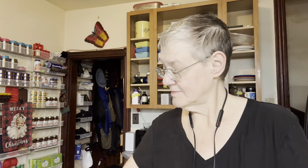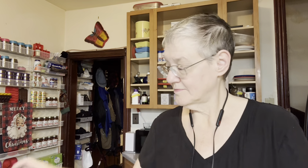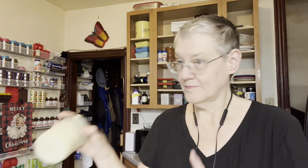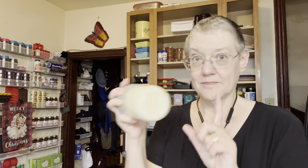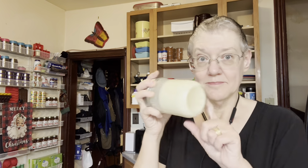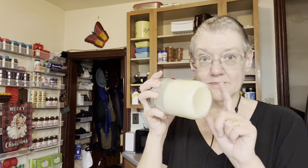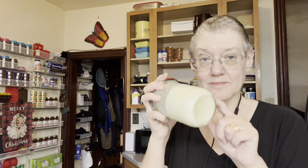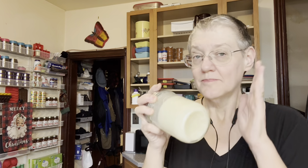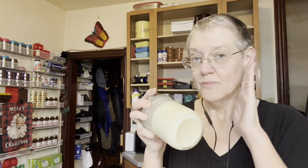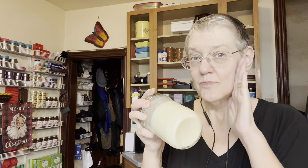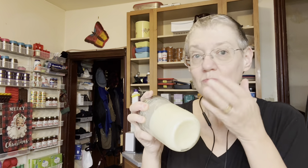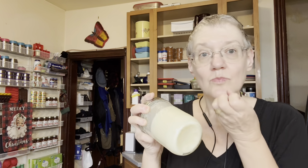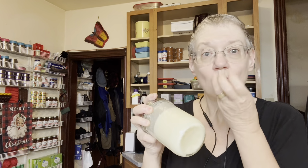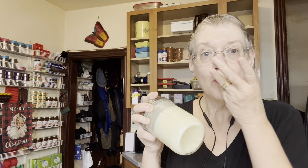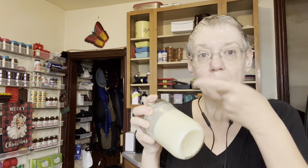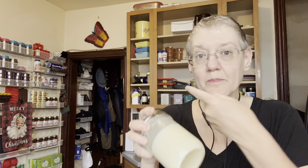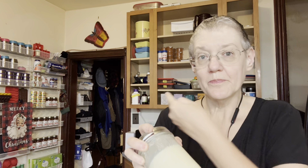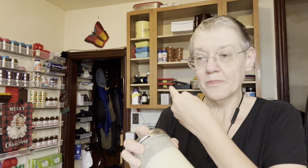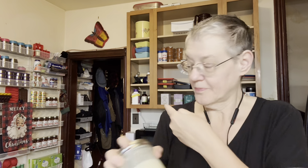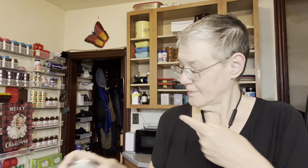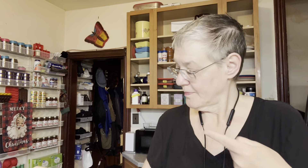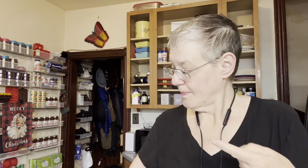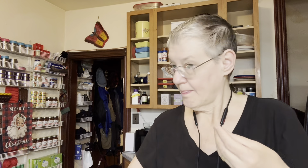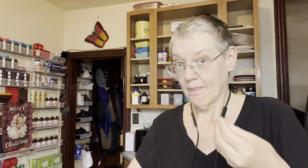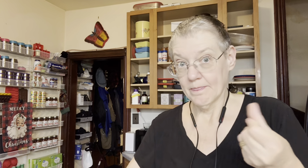coconut oil. I'll reheat this in the microwave.